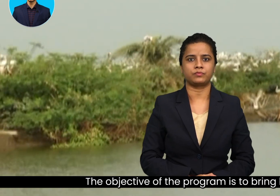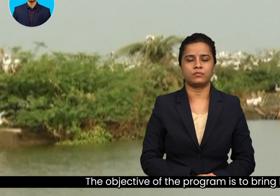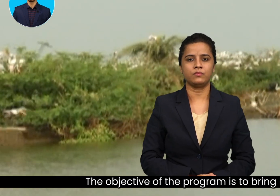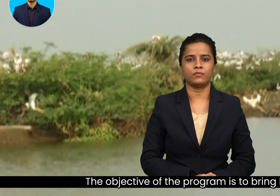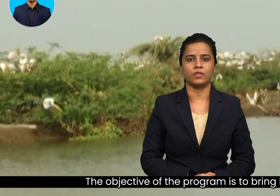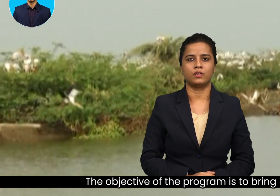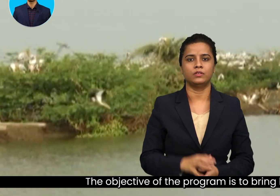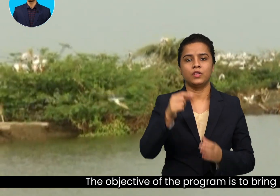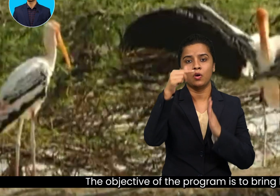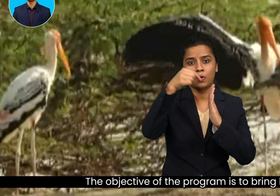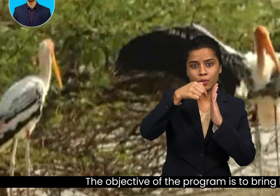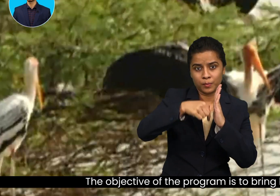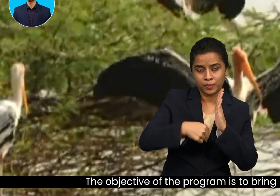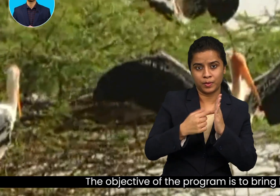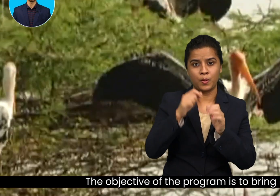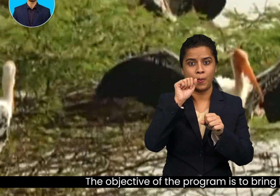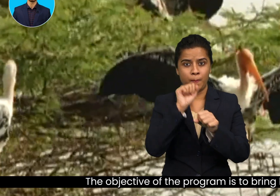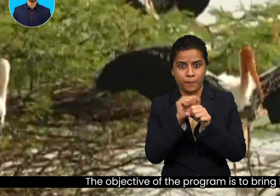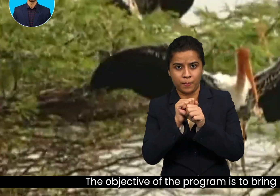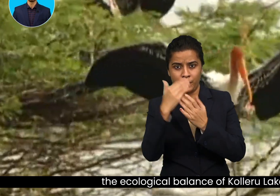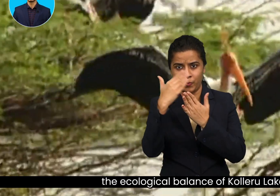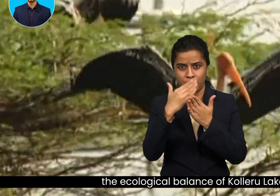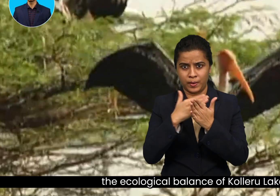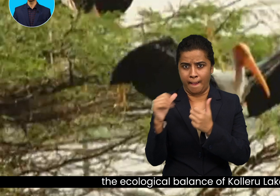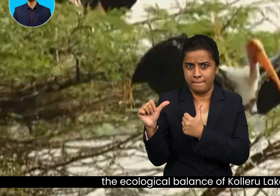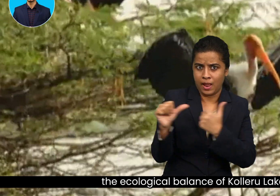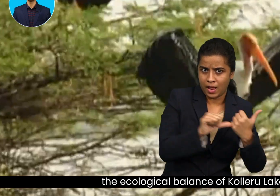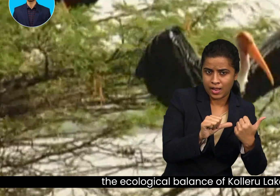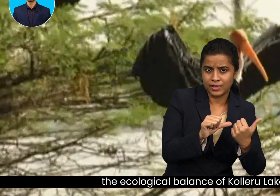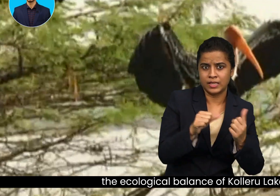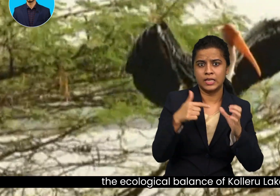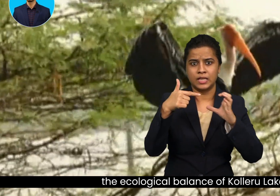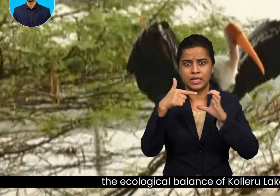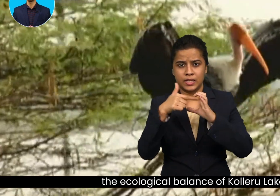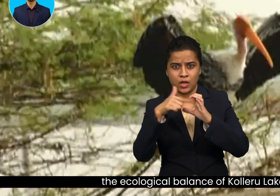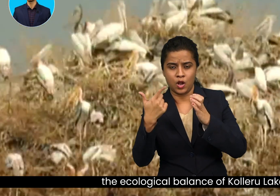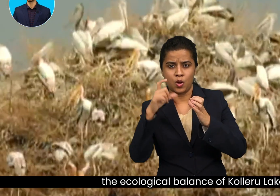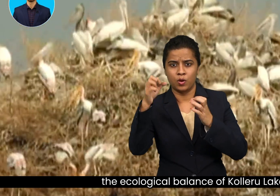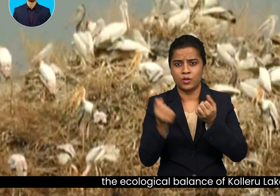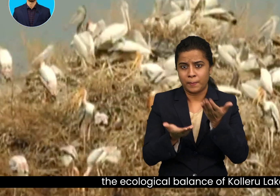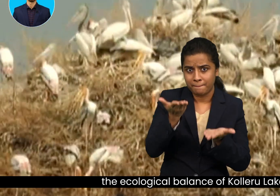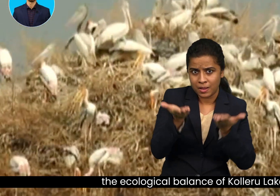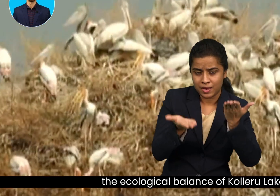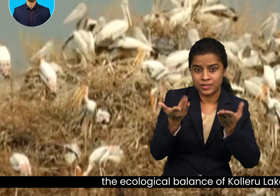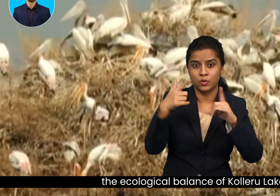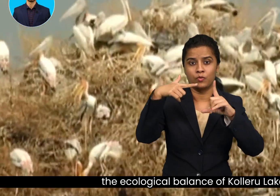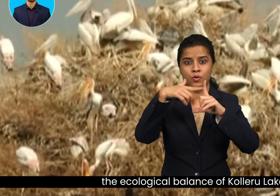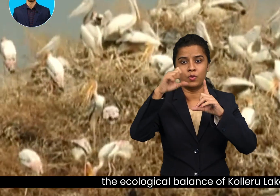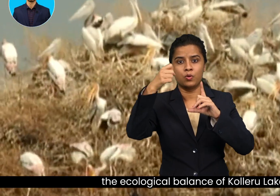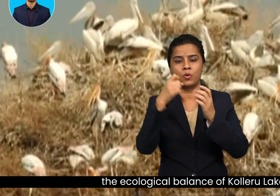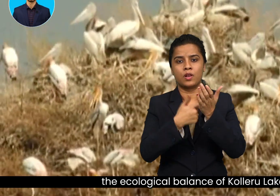The objective of the program is to bring back the ecological balance of Kolleru Lake.